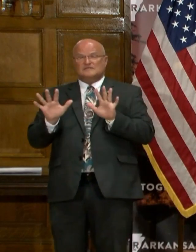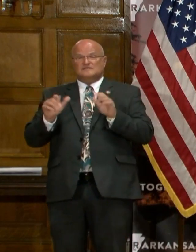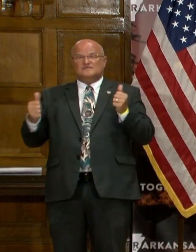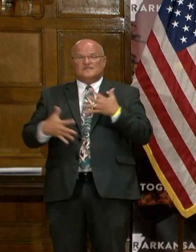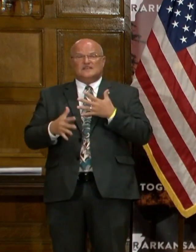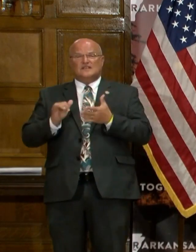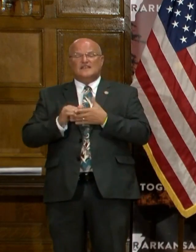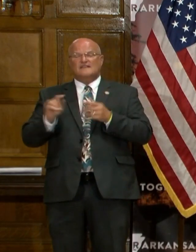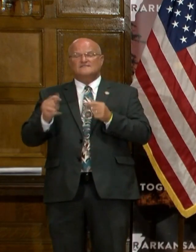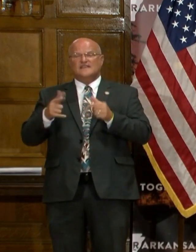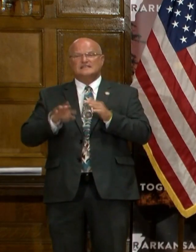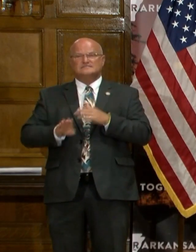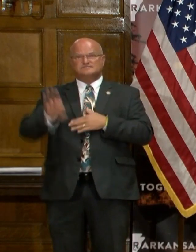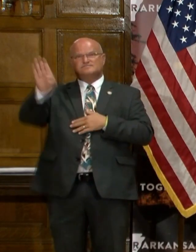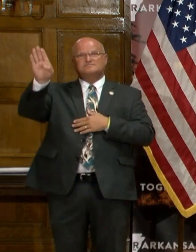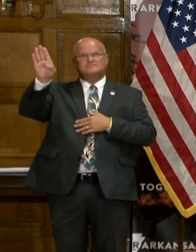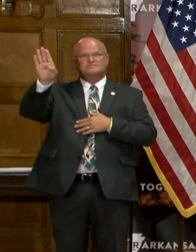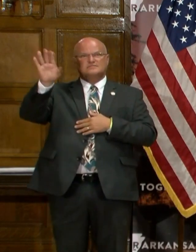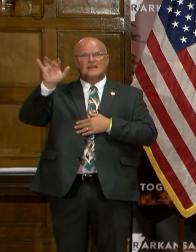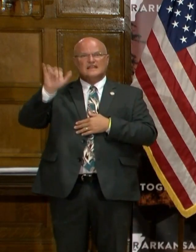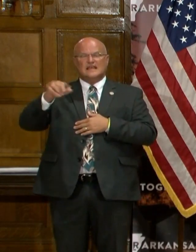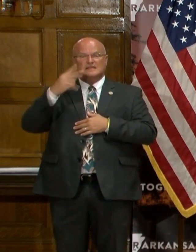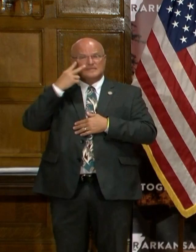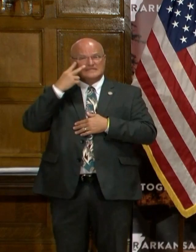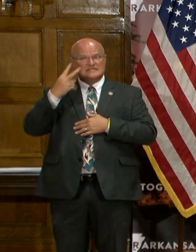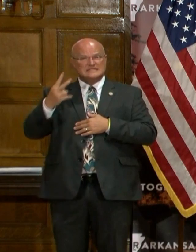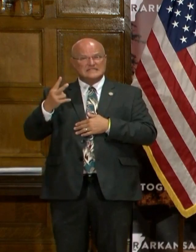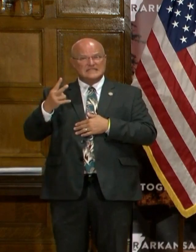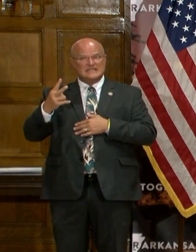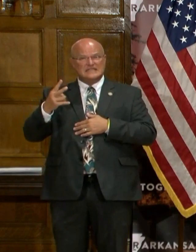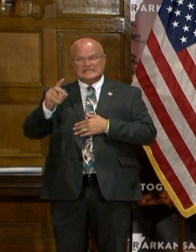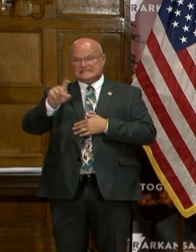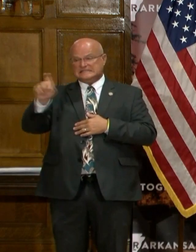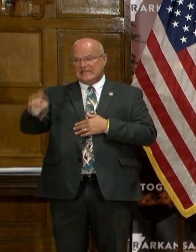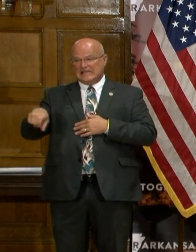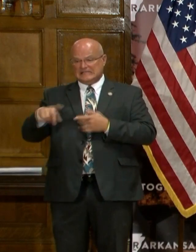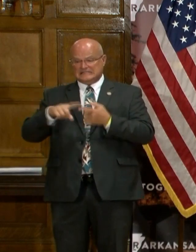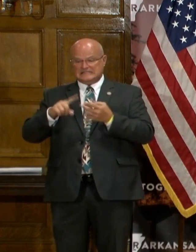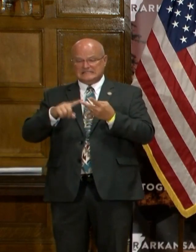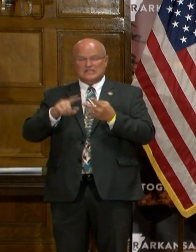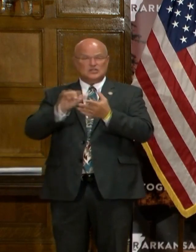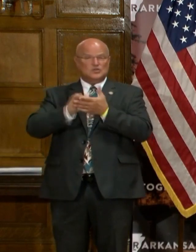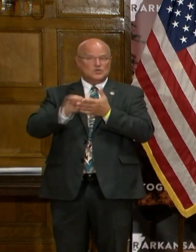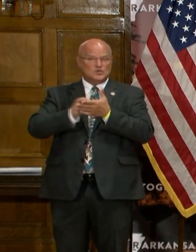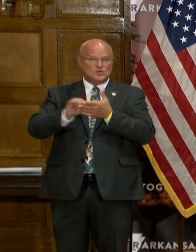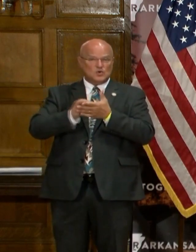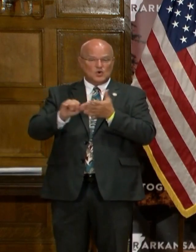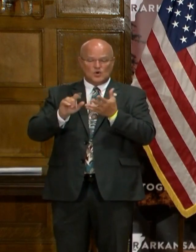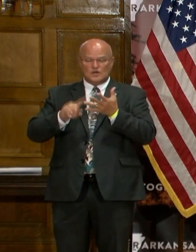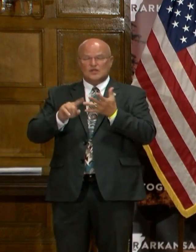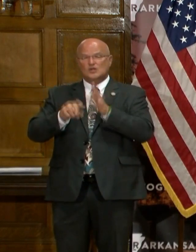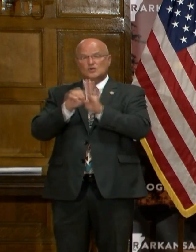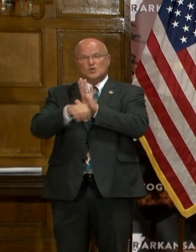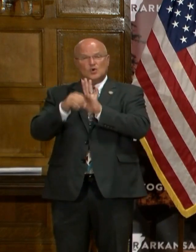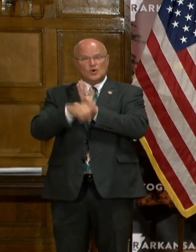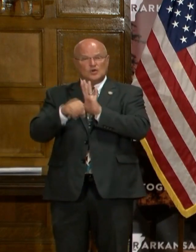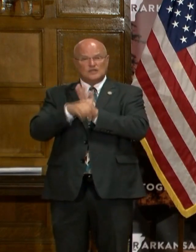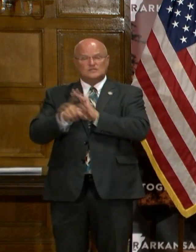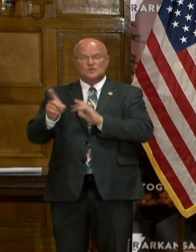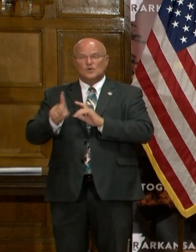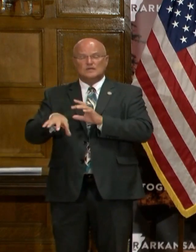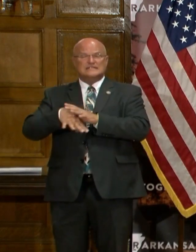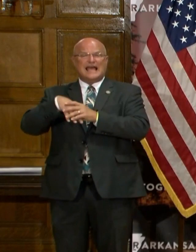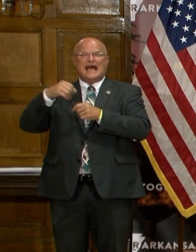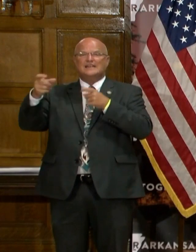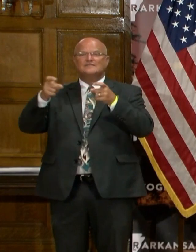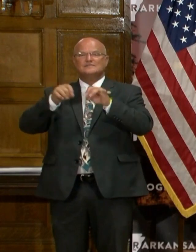that fast acceleration that has been seen in Texas, that was seen in New York, that was seen in New Orleans, where it gets out of